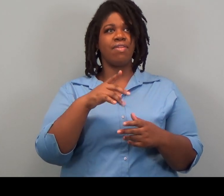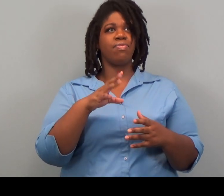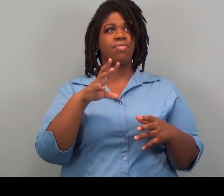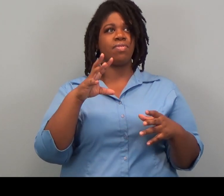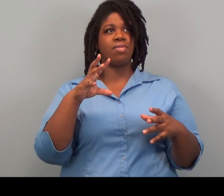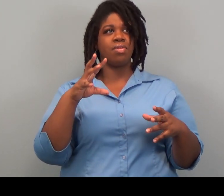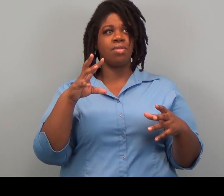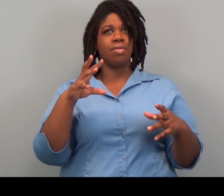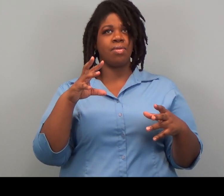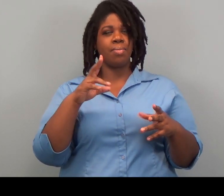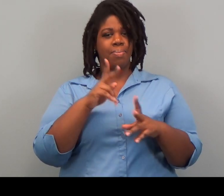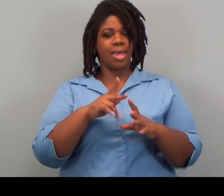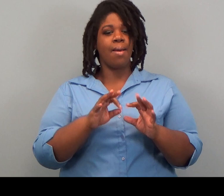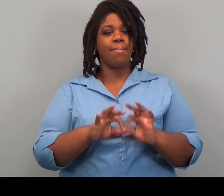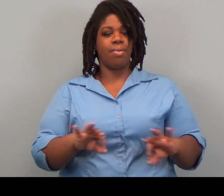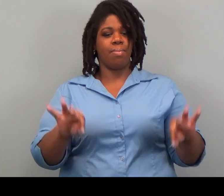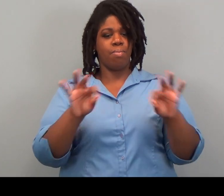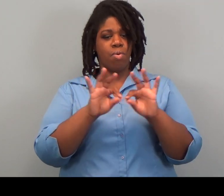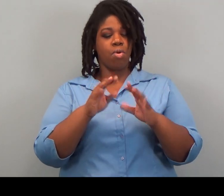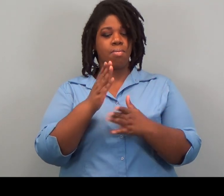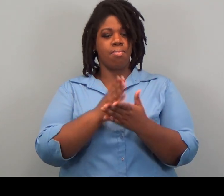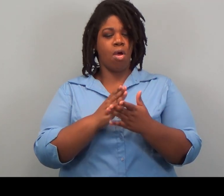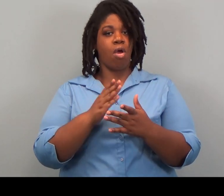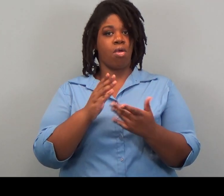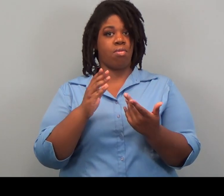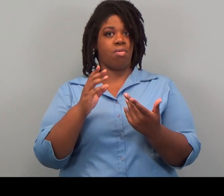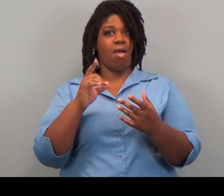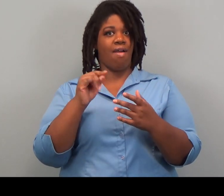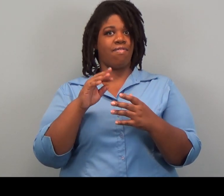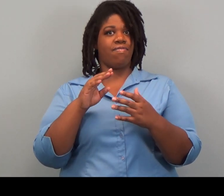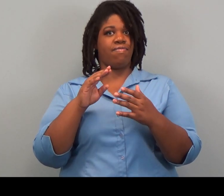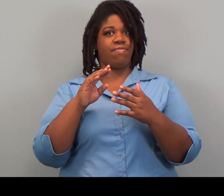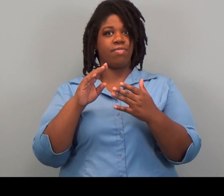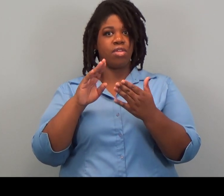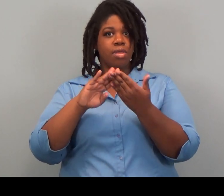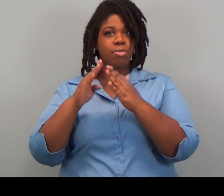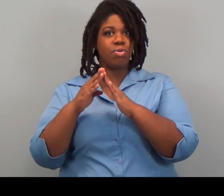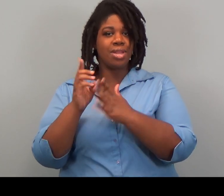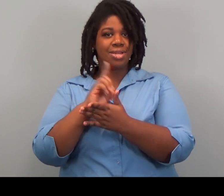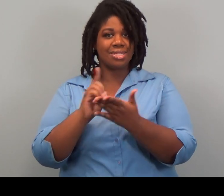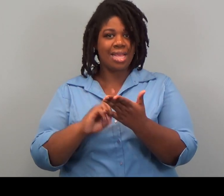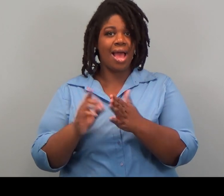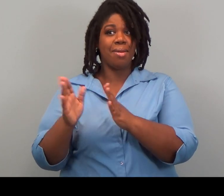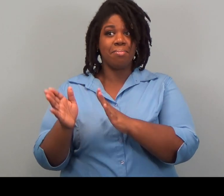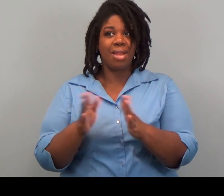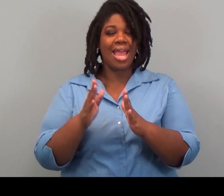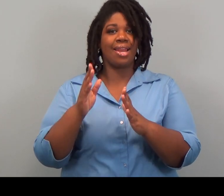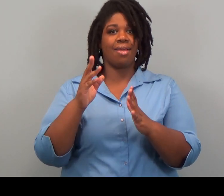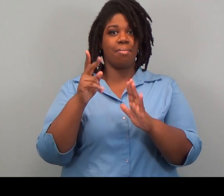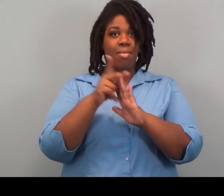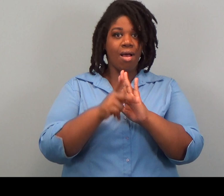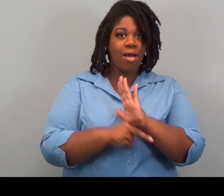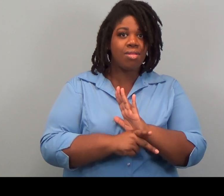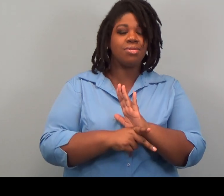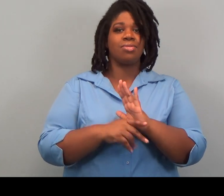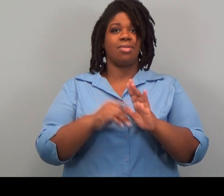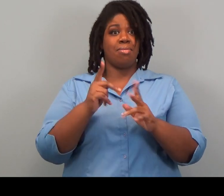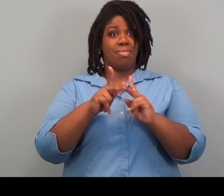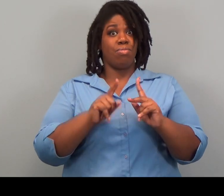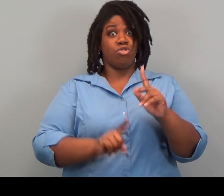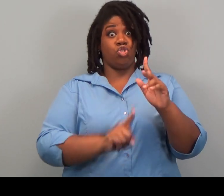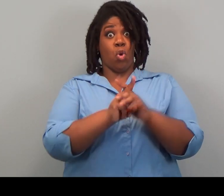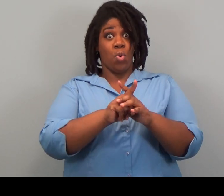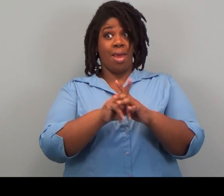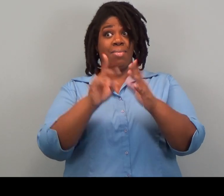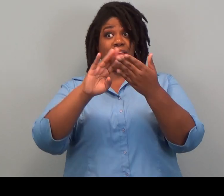to community design, planning, and policy. Folks showing up at public input meetings, folks, you know, writing letters and talking